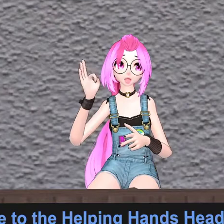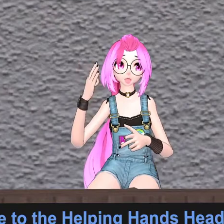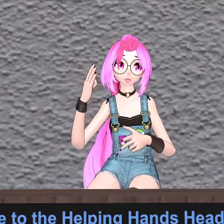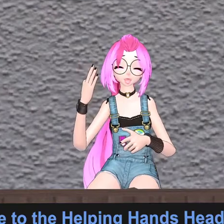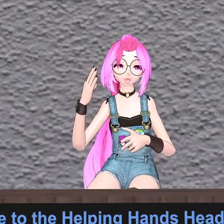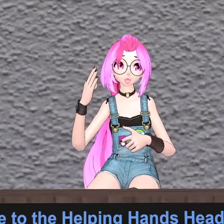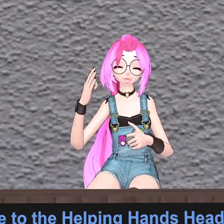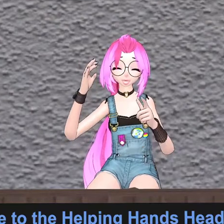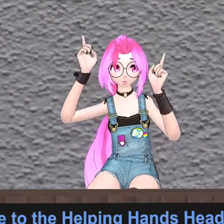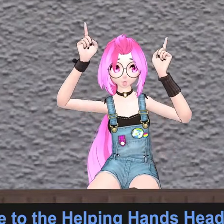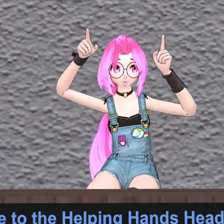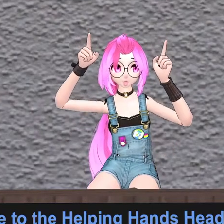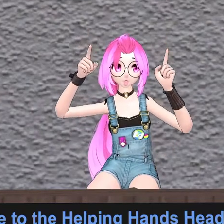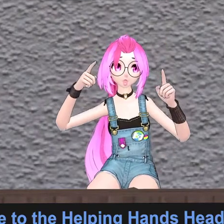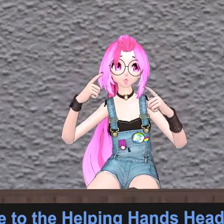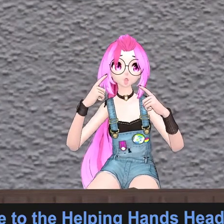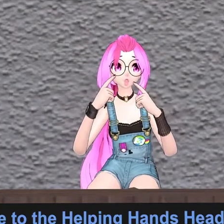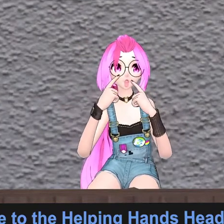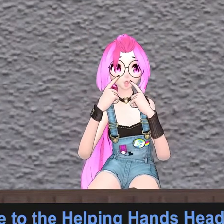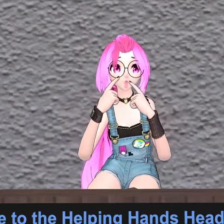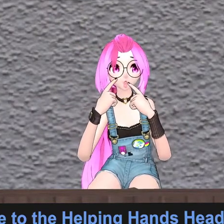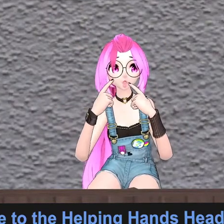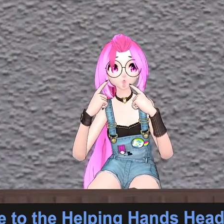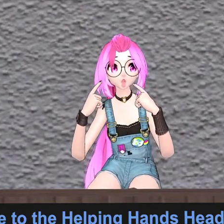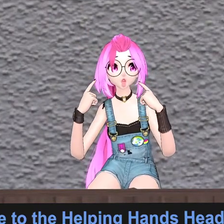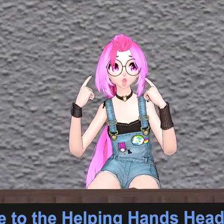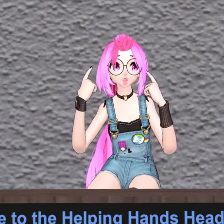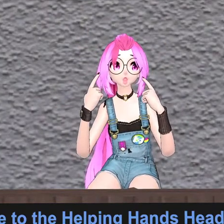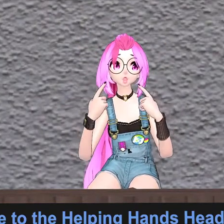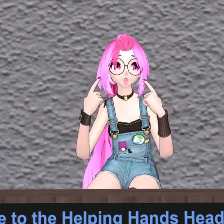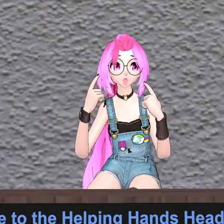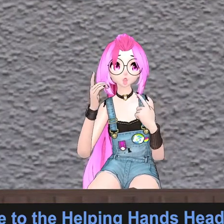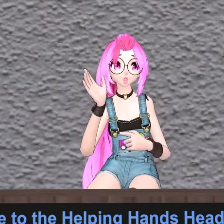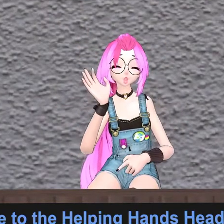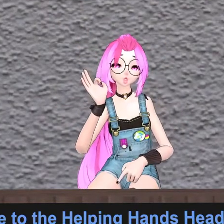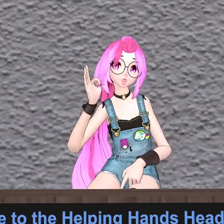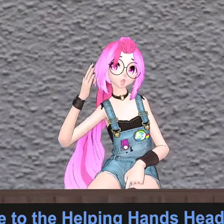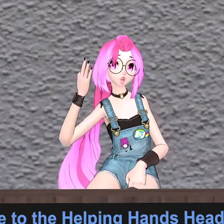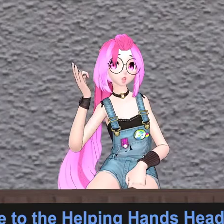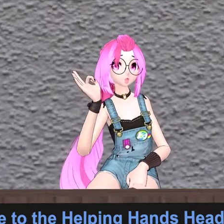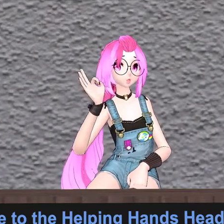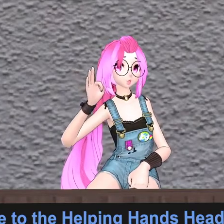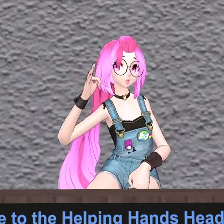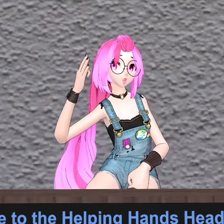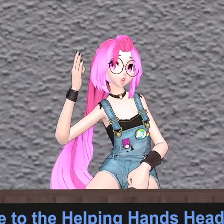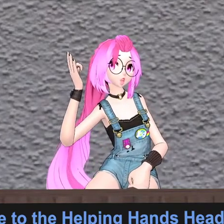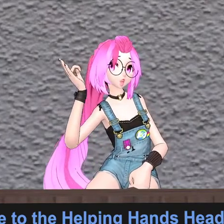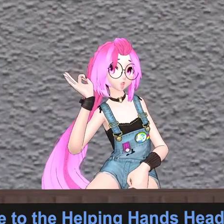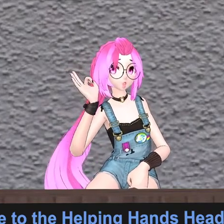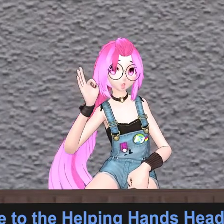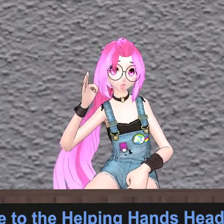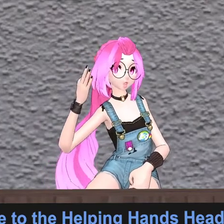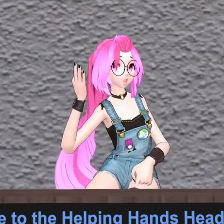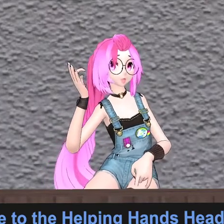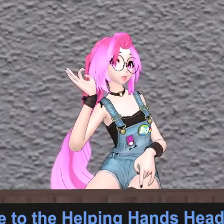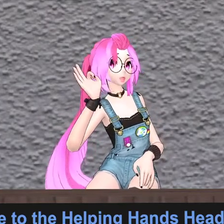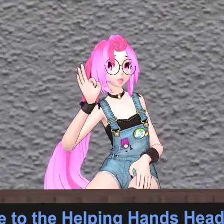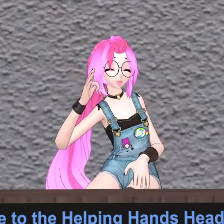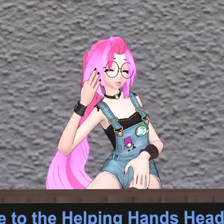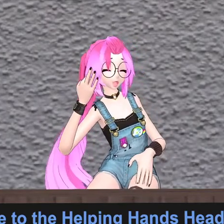like a French villain and they have a really long twisty mustache and they're like, oh, I am playing with